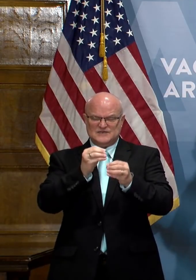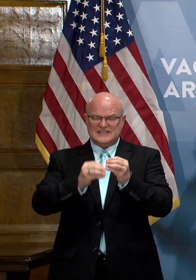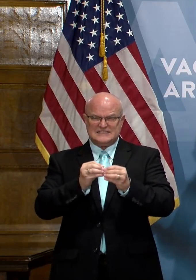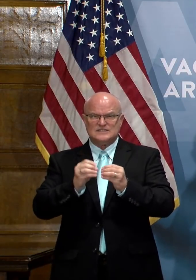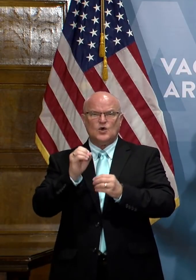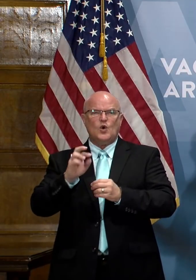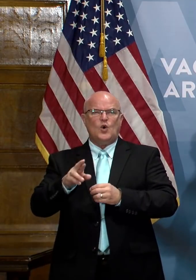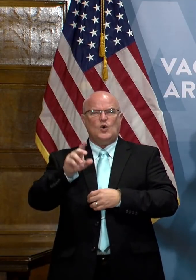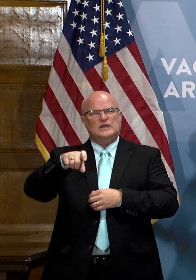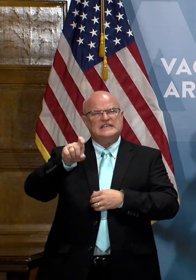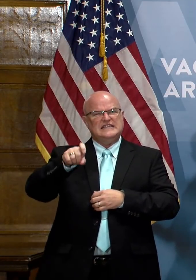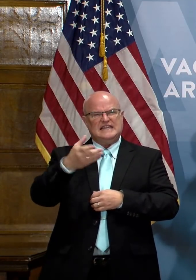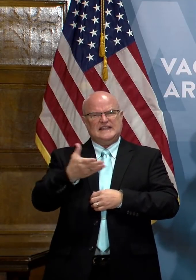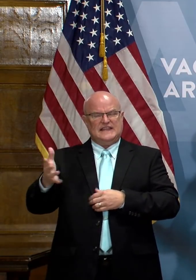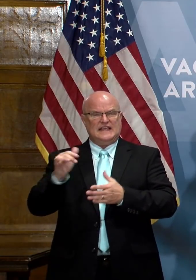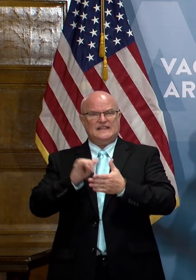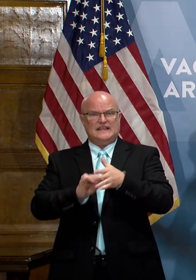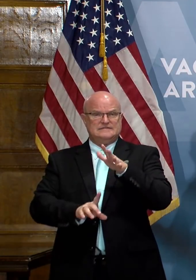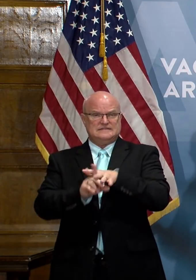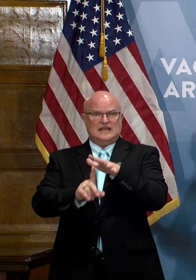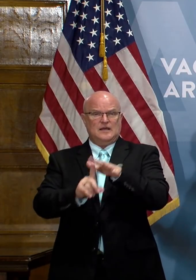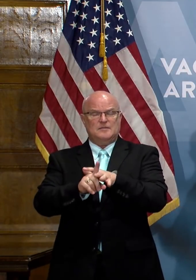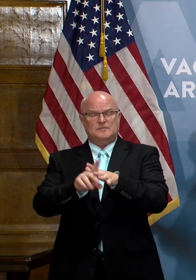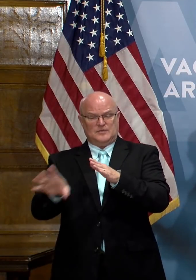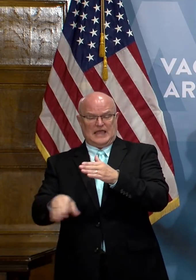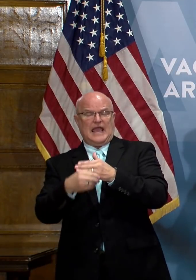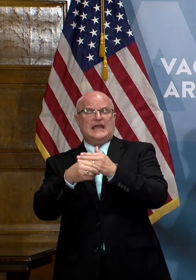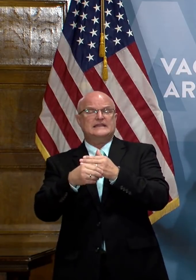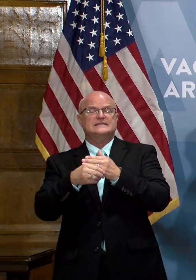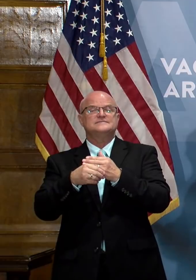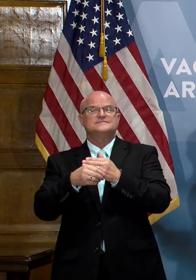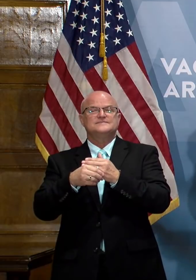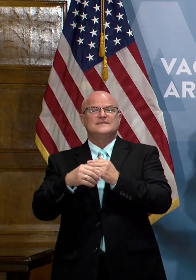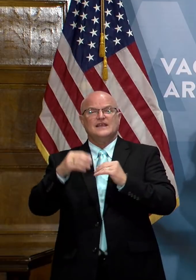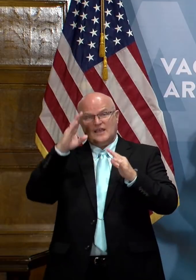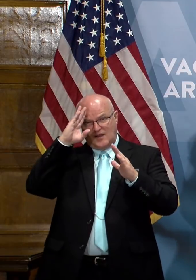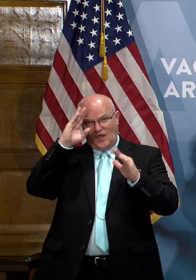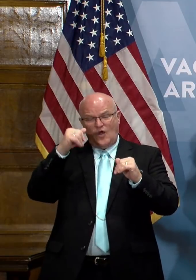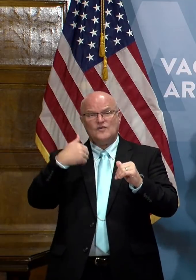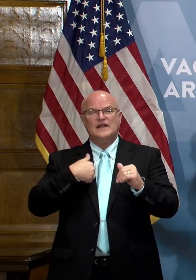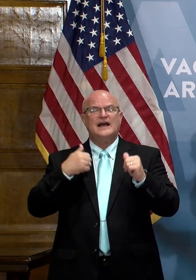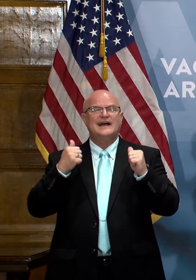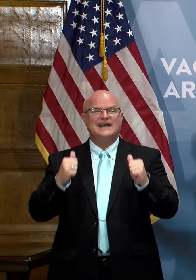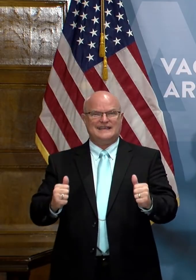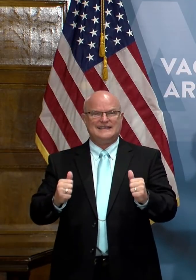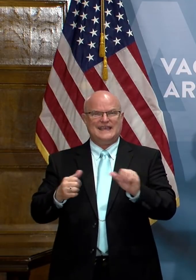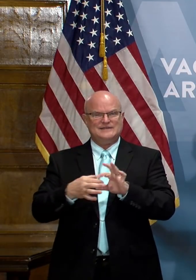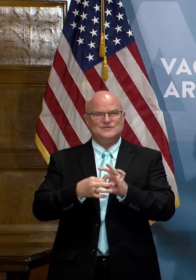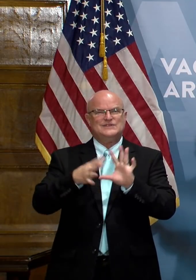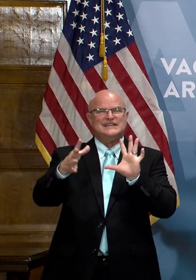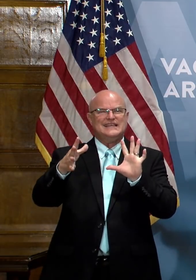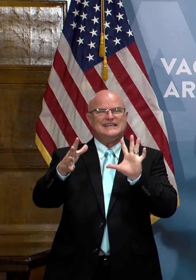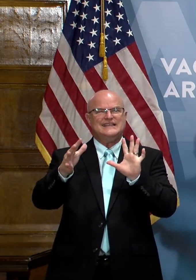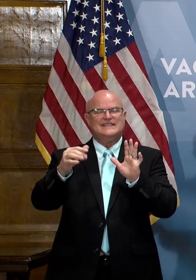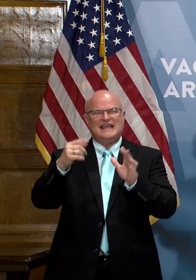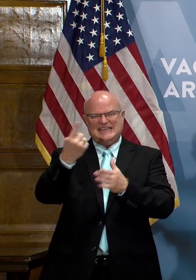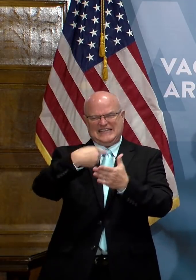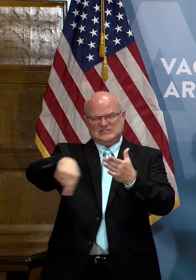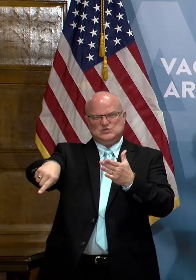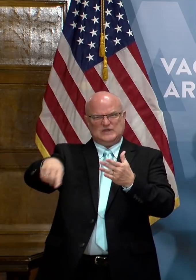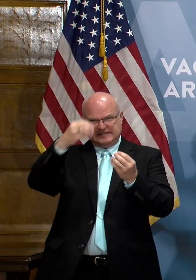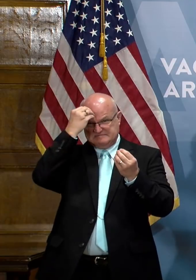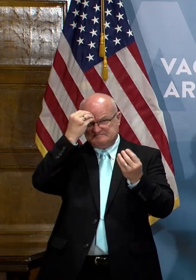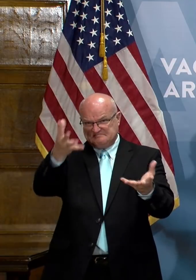or just needed items that have come up that will be added to it. And hopefully I'll be able to release those early next